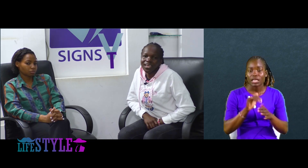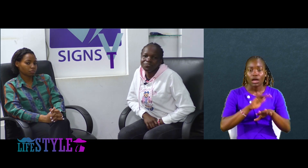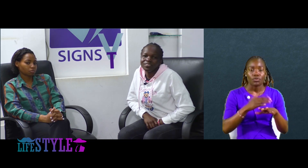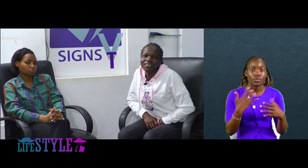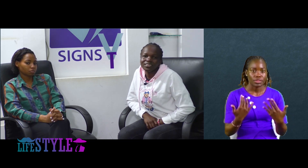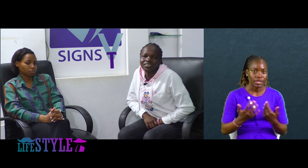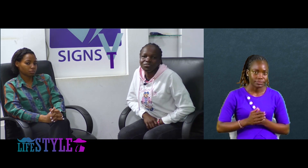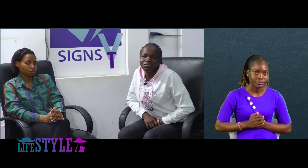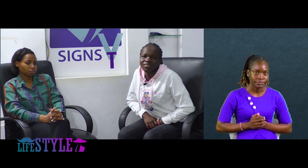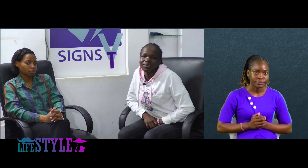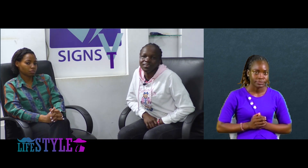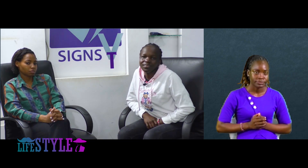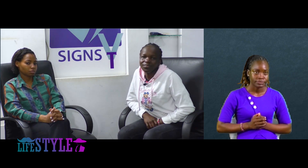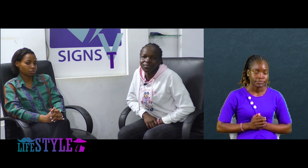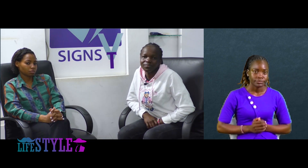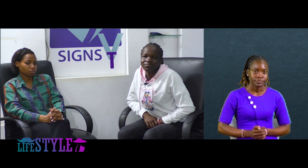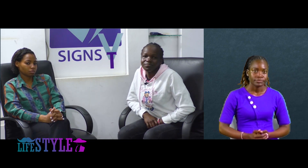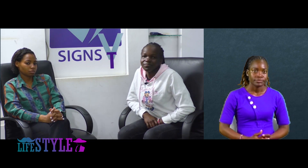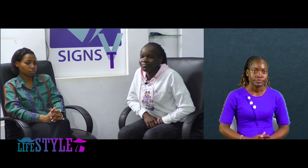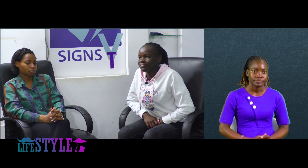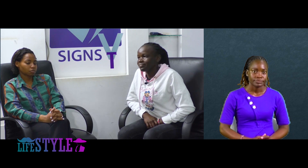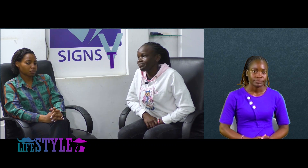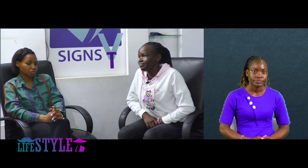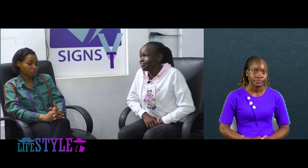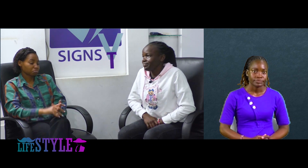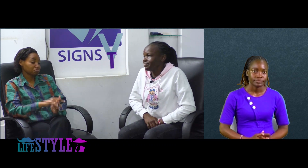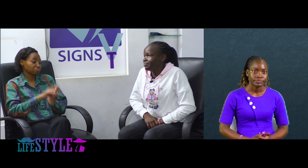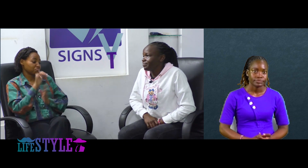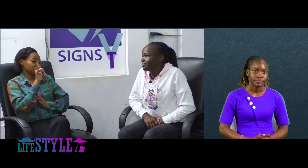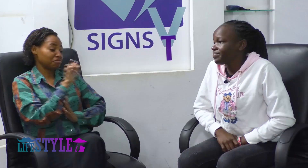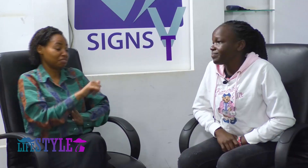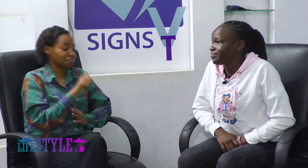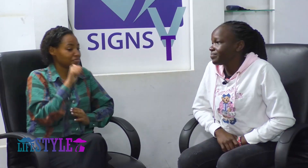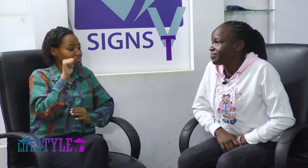To me, I feel that it's a good thing. Yeah.